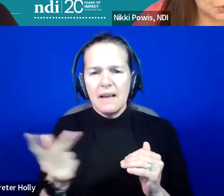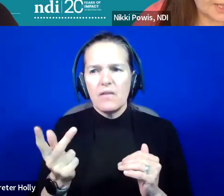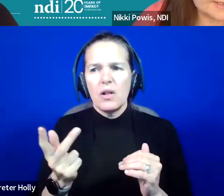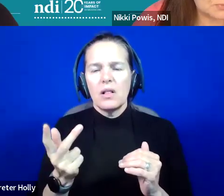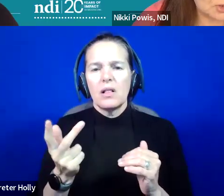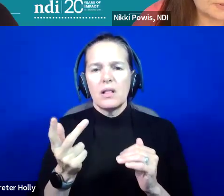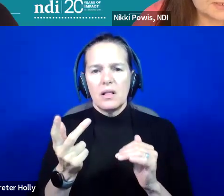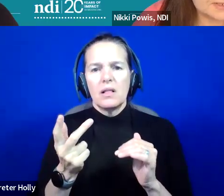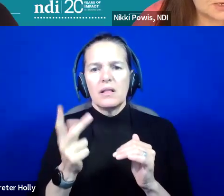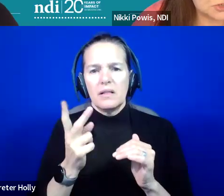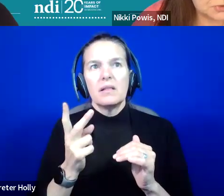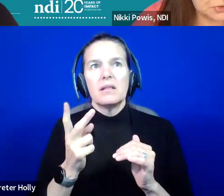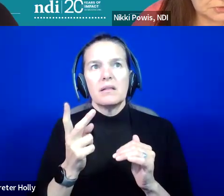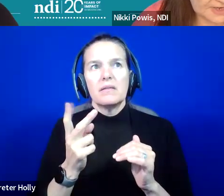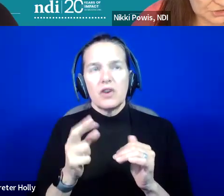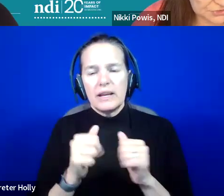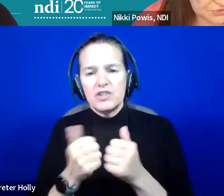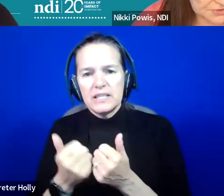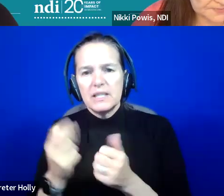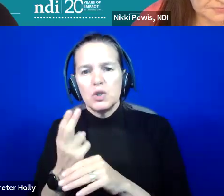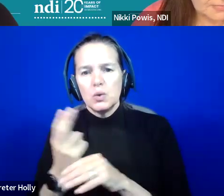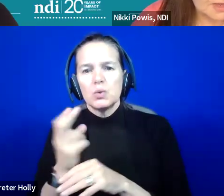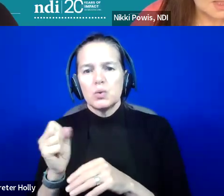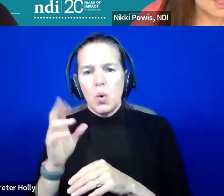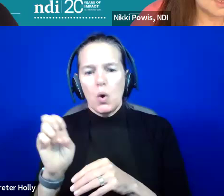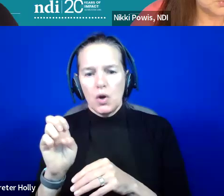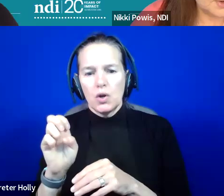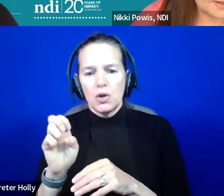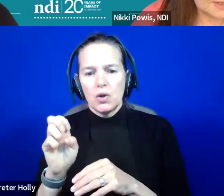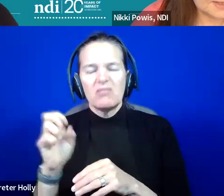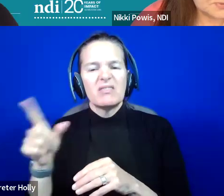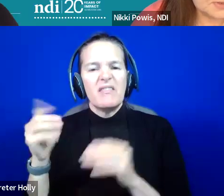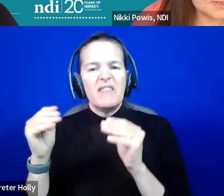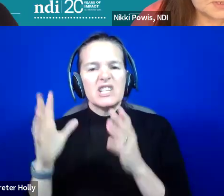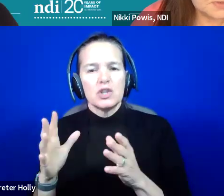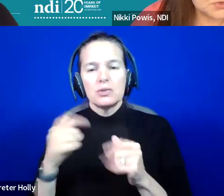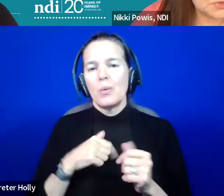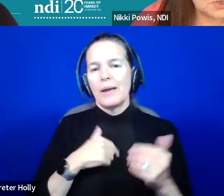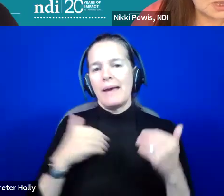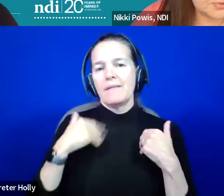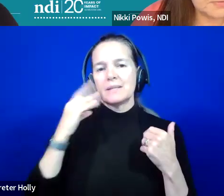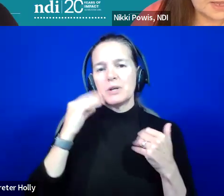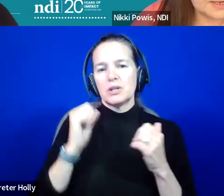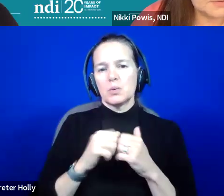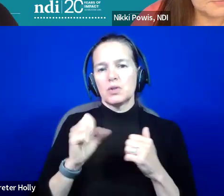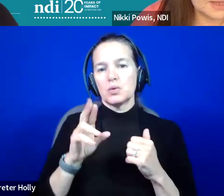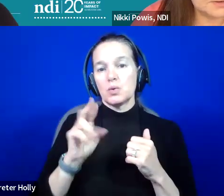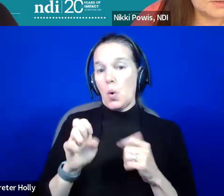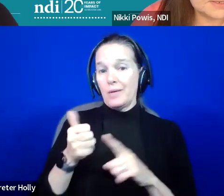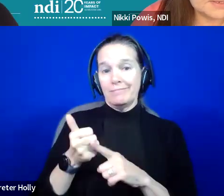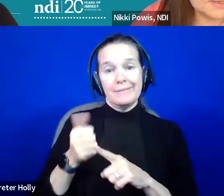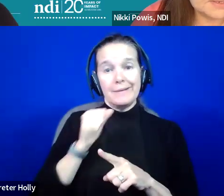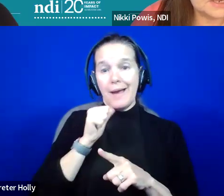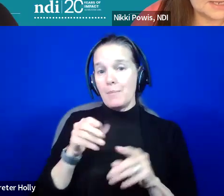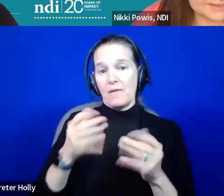use SCORE as small business entrepreneur vendors. Mhm. We're having experiences with SCORE not providing the